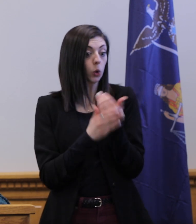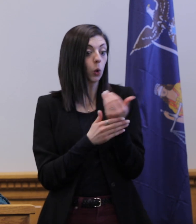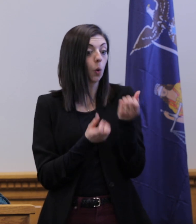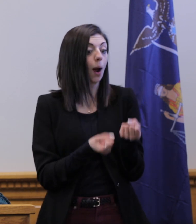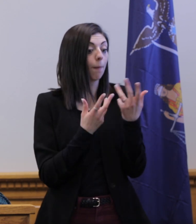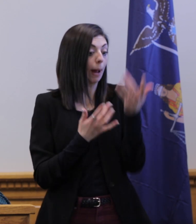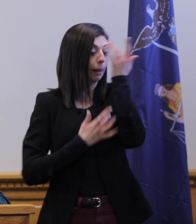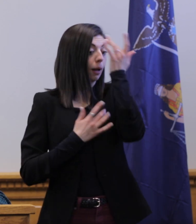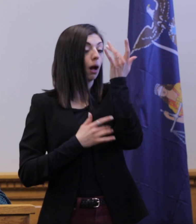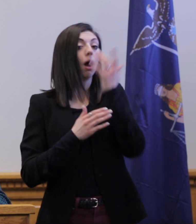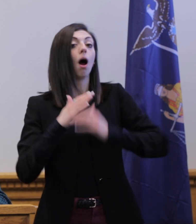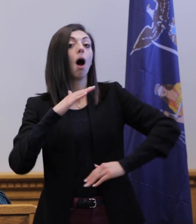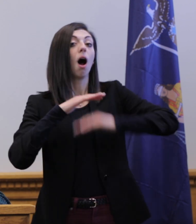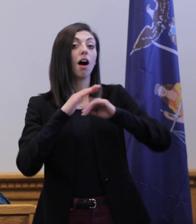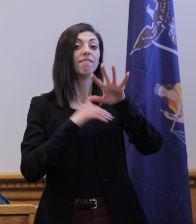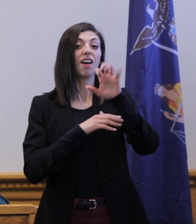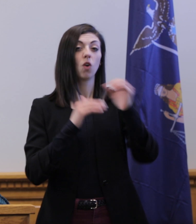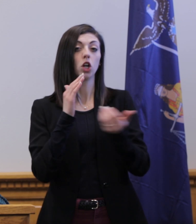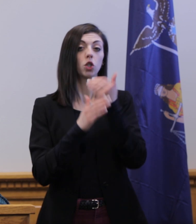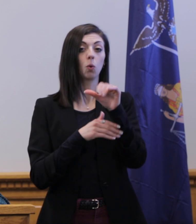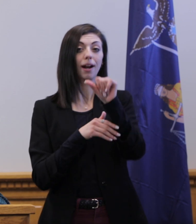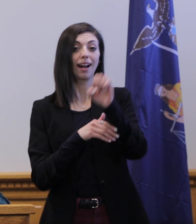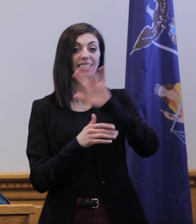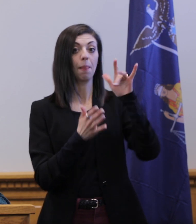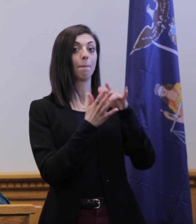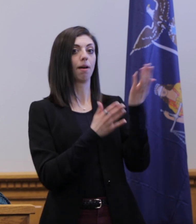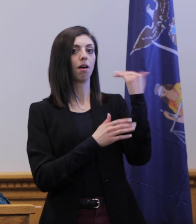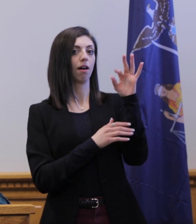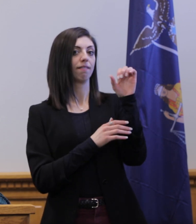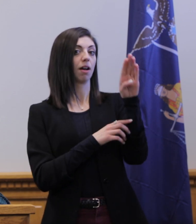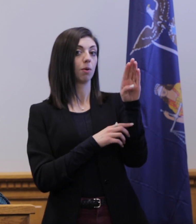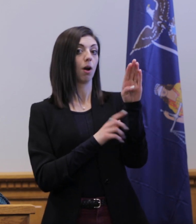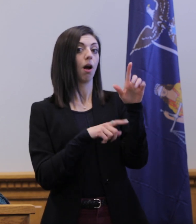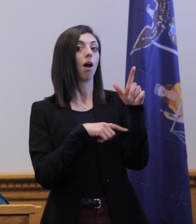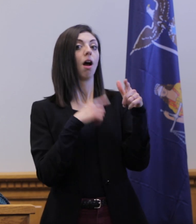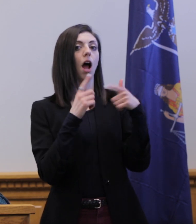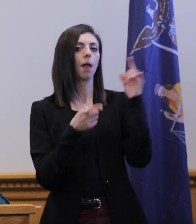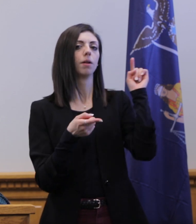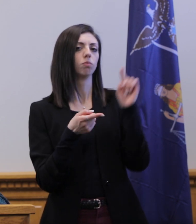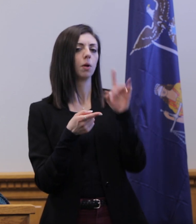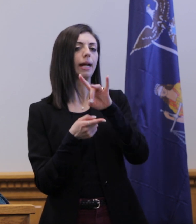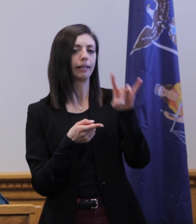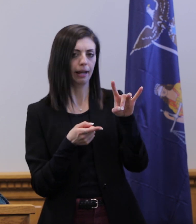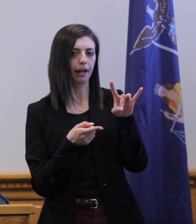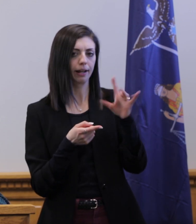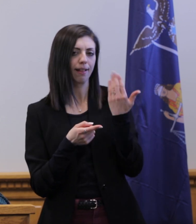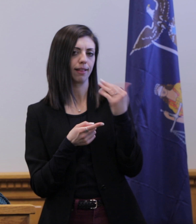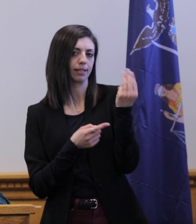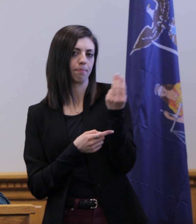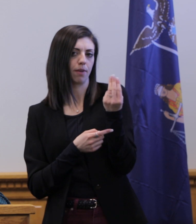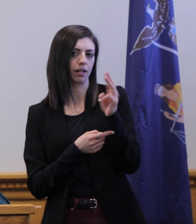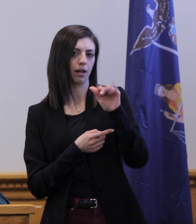counts peaked at more than 500 new cases in the middle of February and declined to 88 last Monday, March